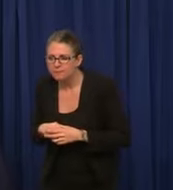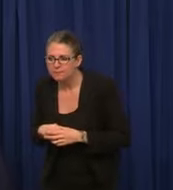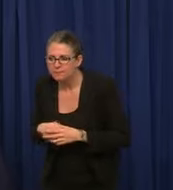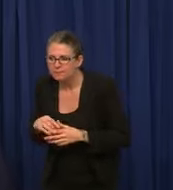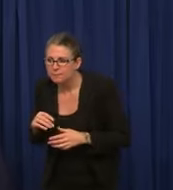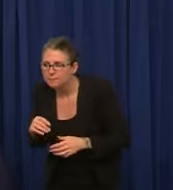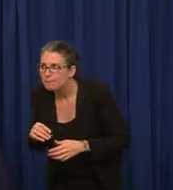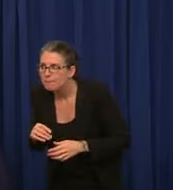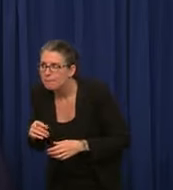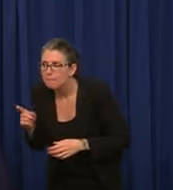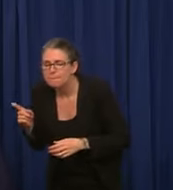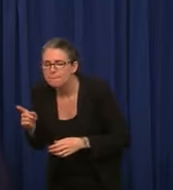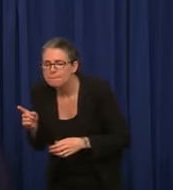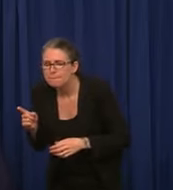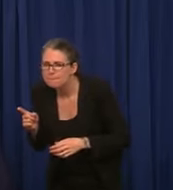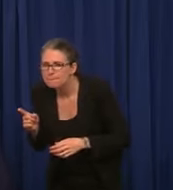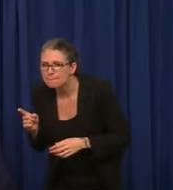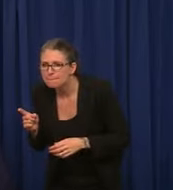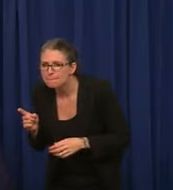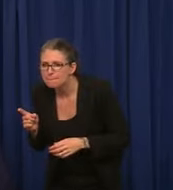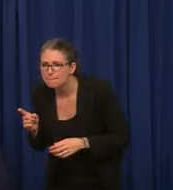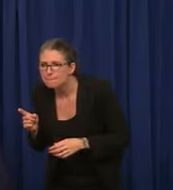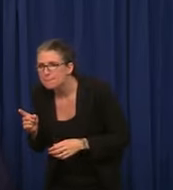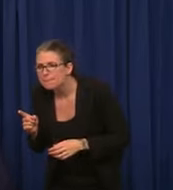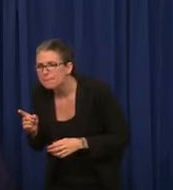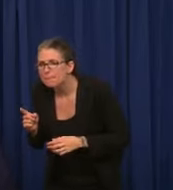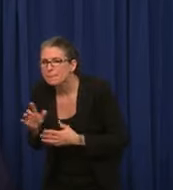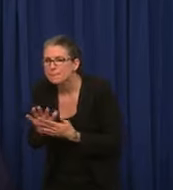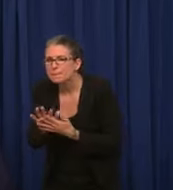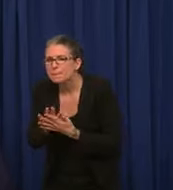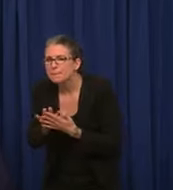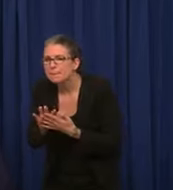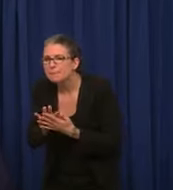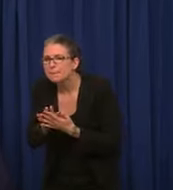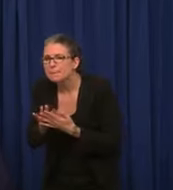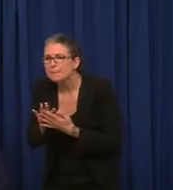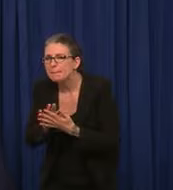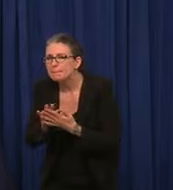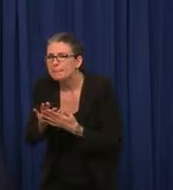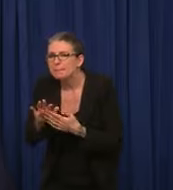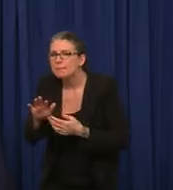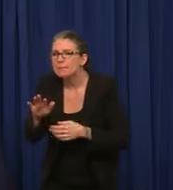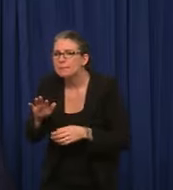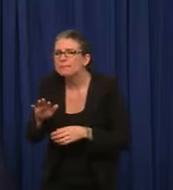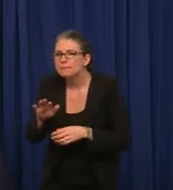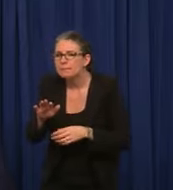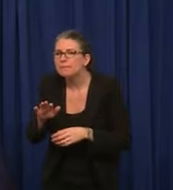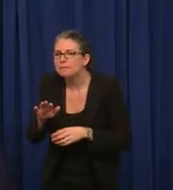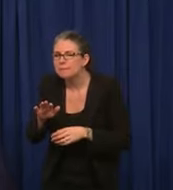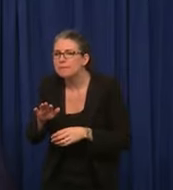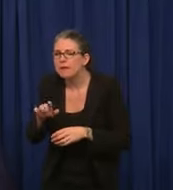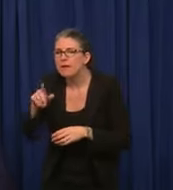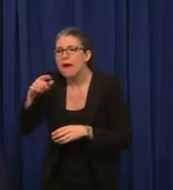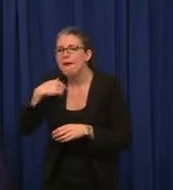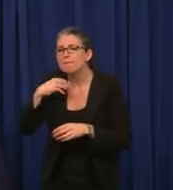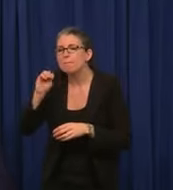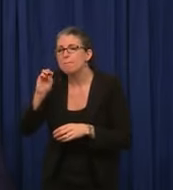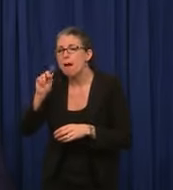it. So given that and the model that the federal government is using, I think the state must have